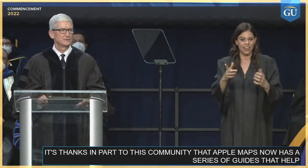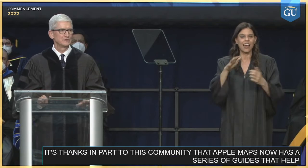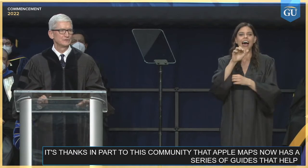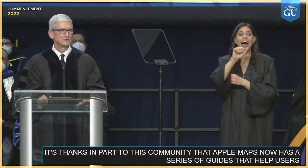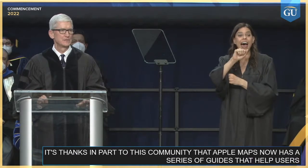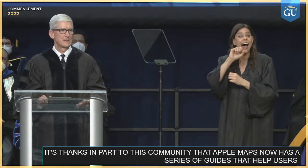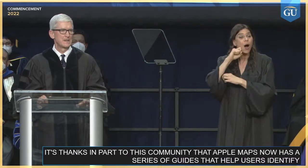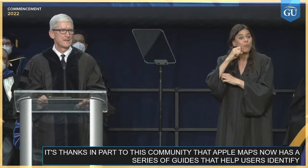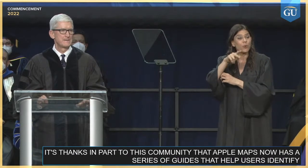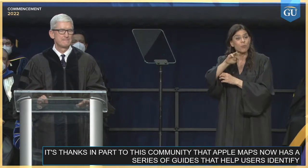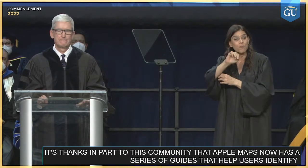businesses.